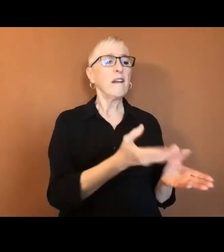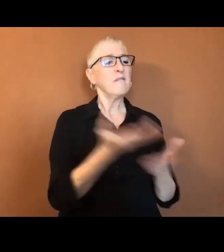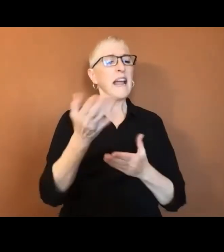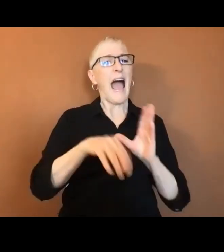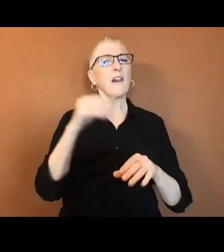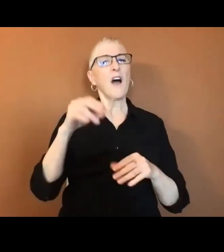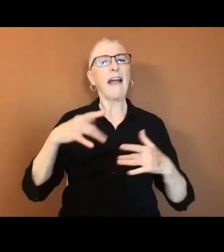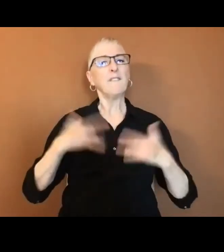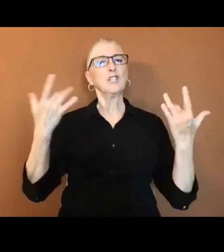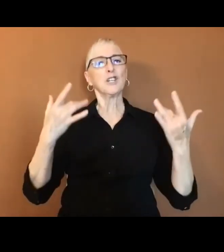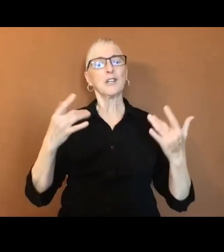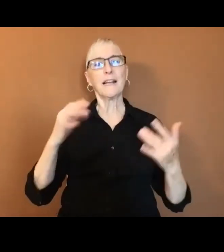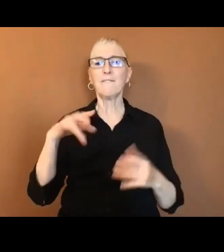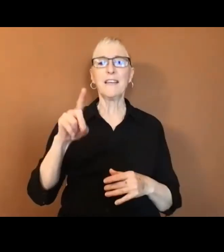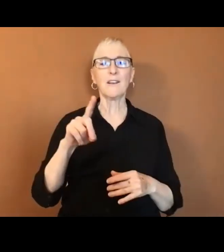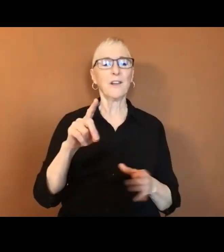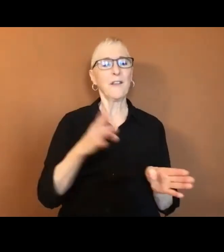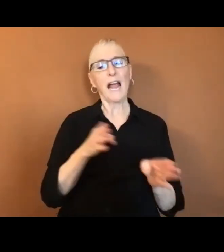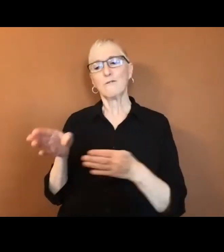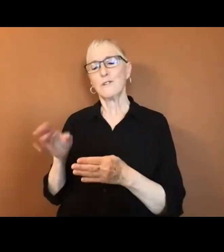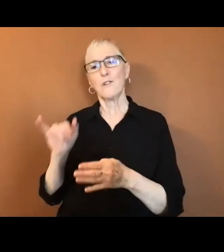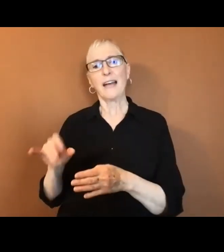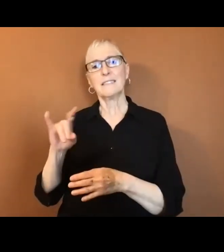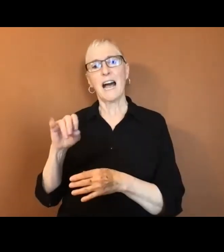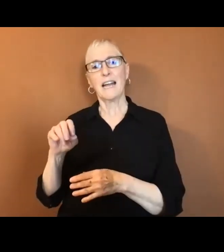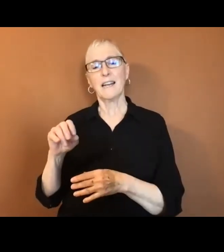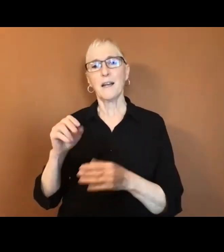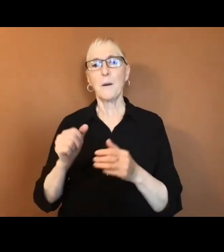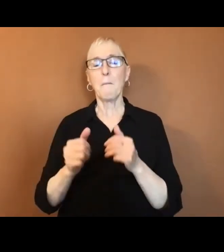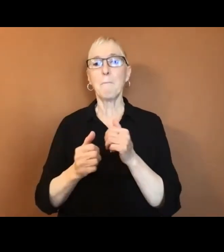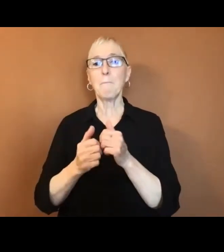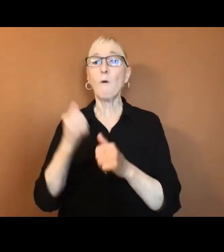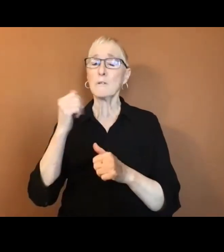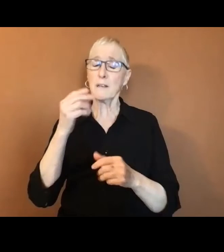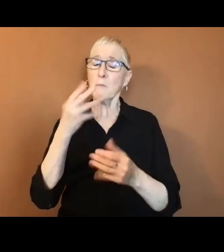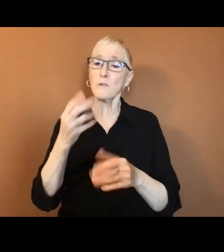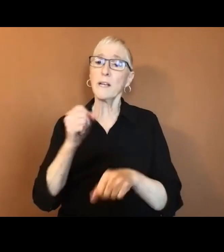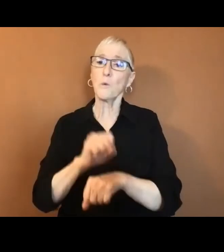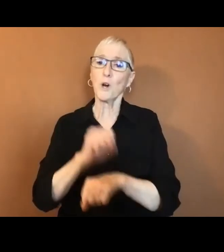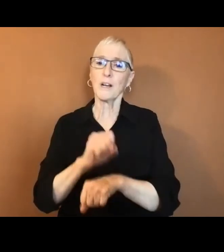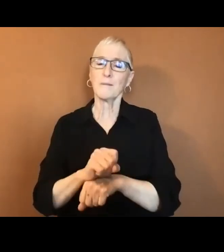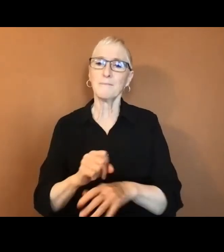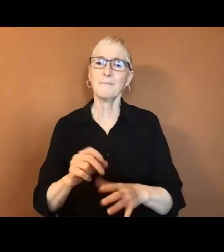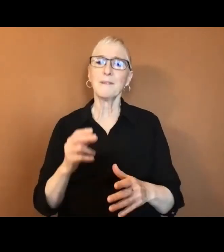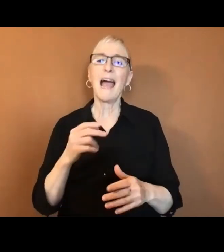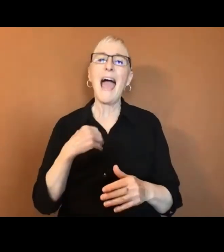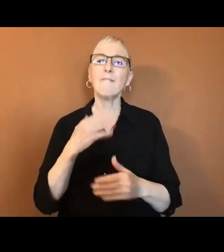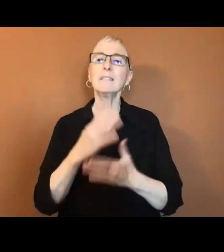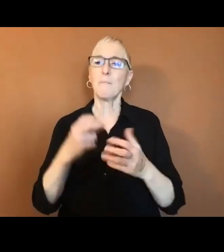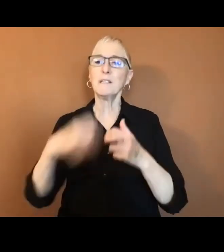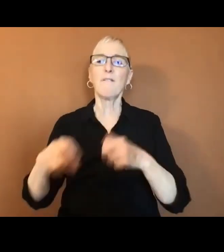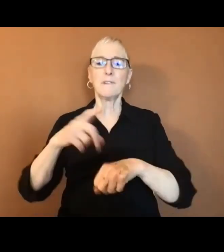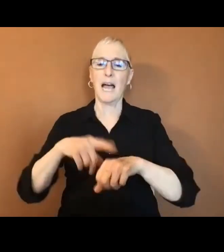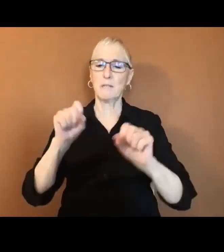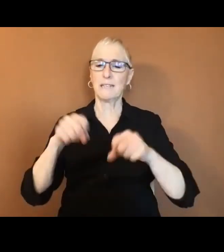field, pivoting a little more to that side. So I would say it's mostly worked. I won't say that there haven't been tough times when I've